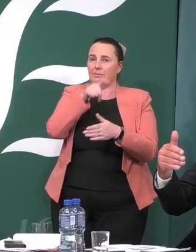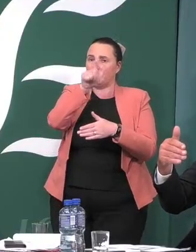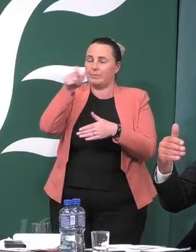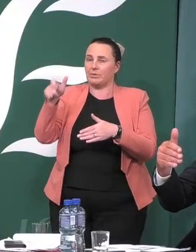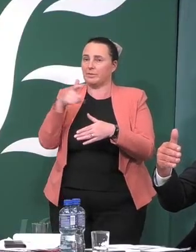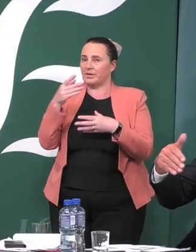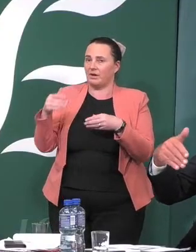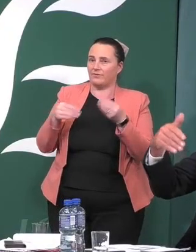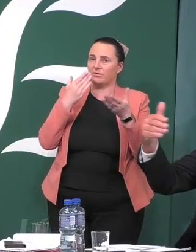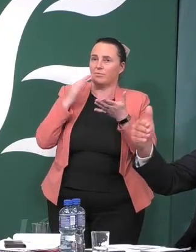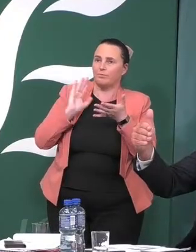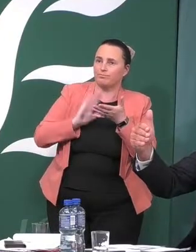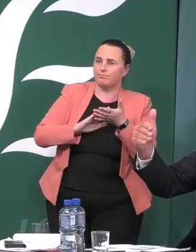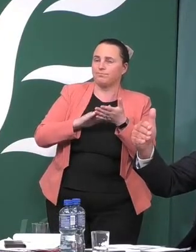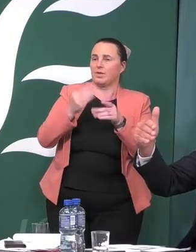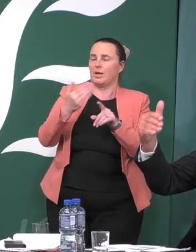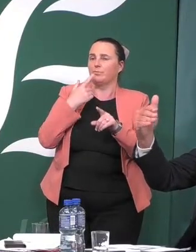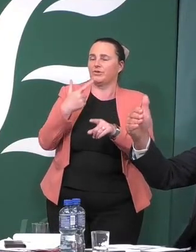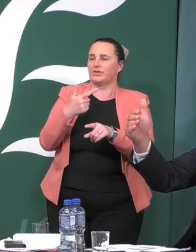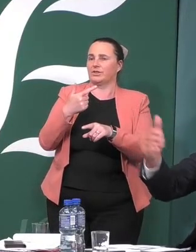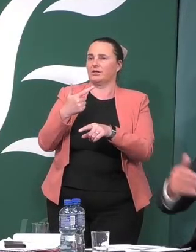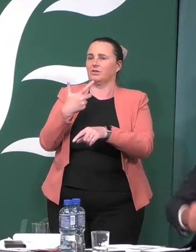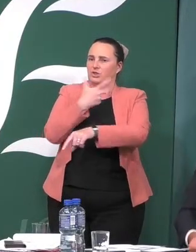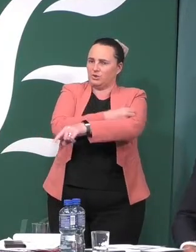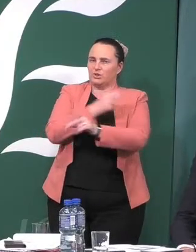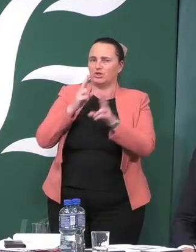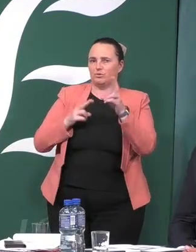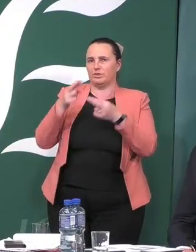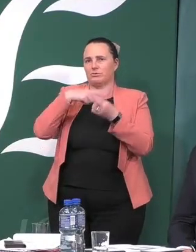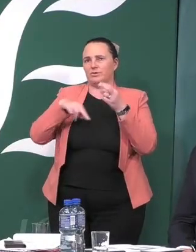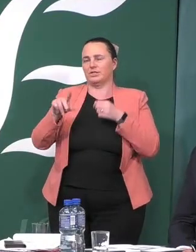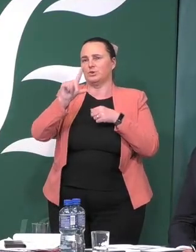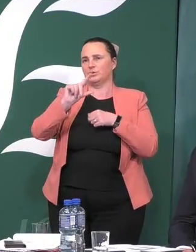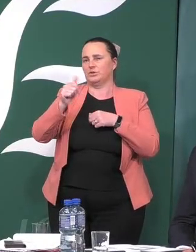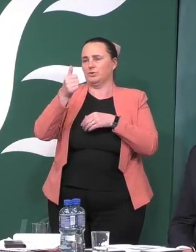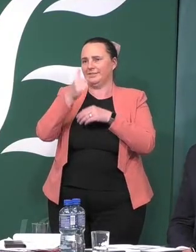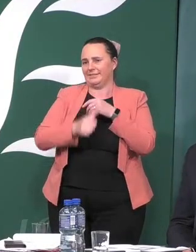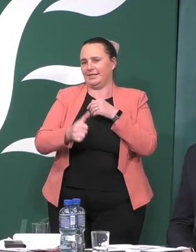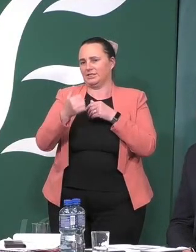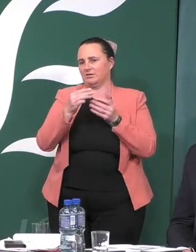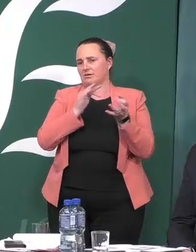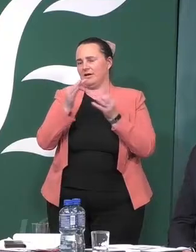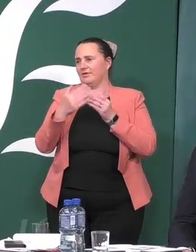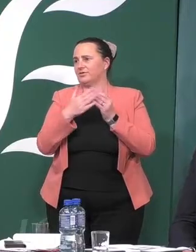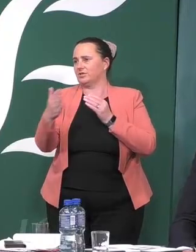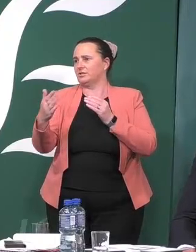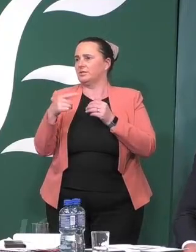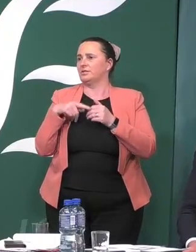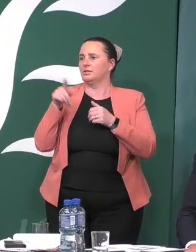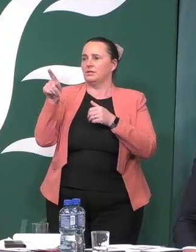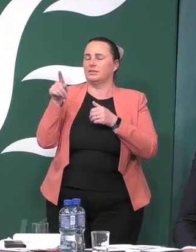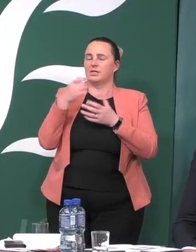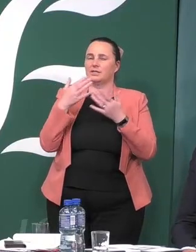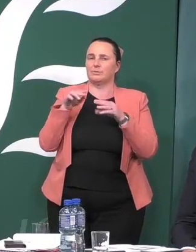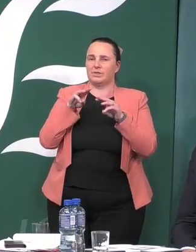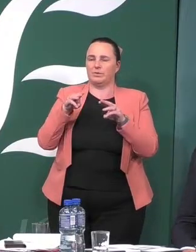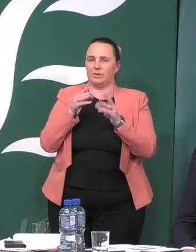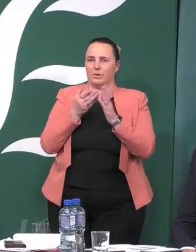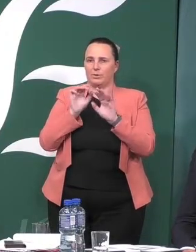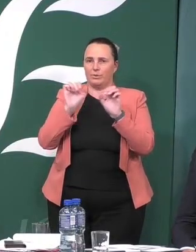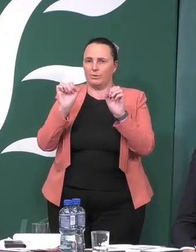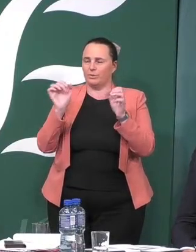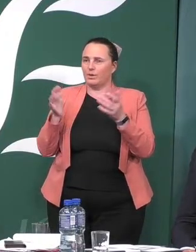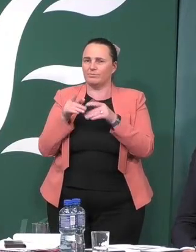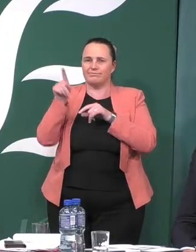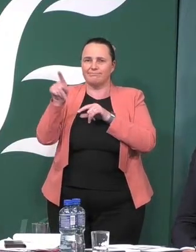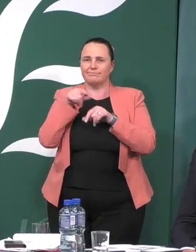the offer for an appointment, but their dosage date should still be around the 21 days and onwards. There's a whole stack of people online who've been contacting the